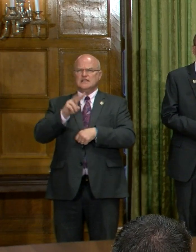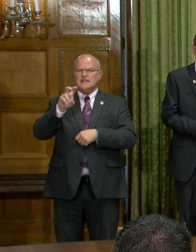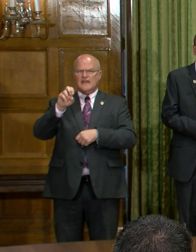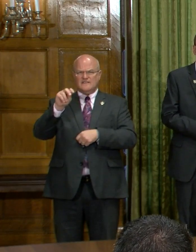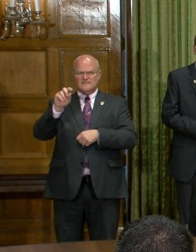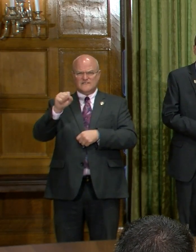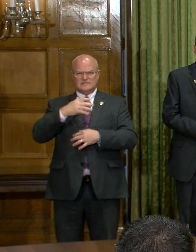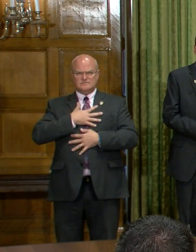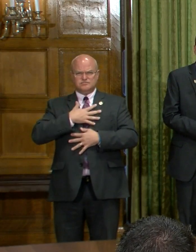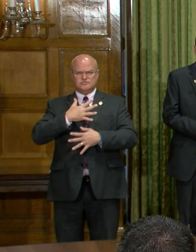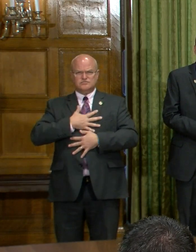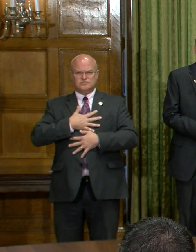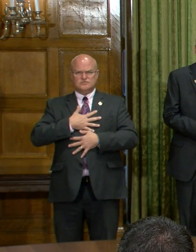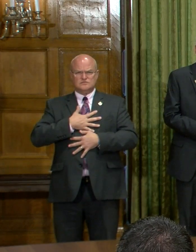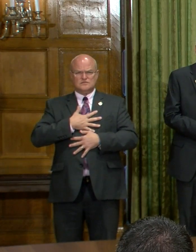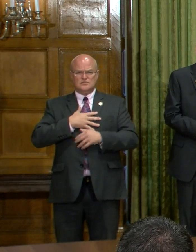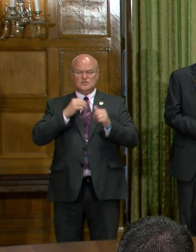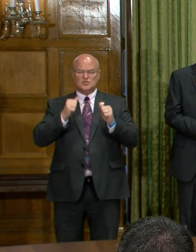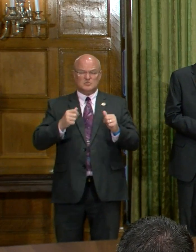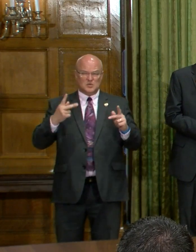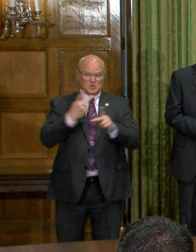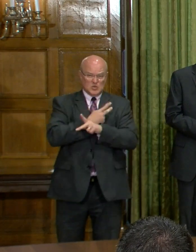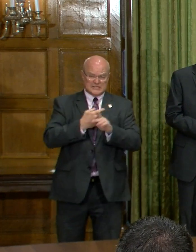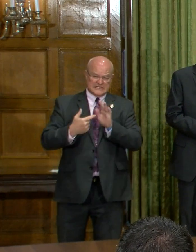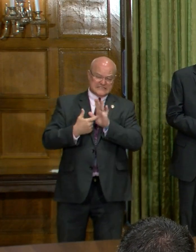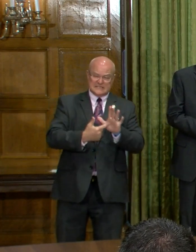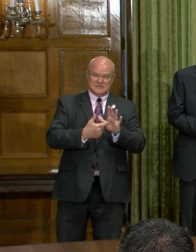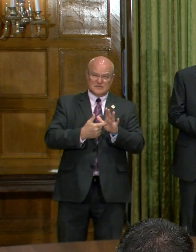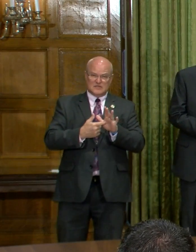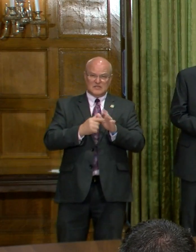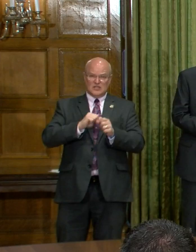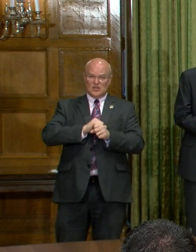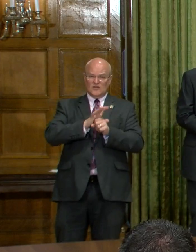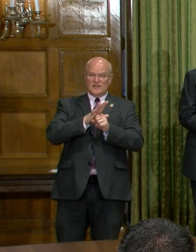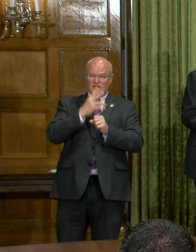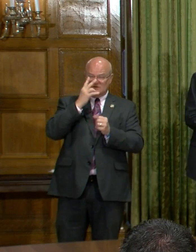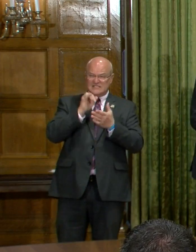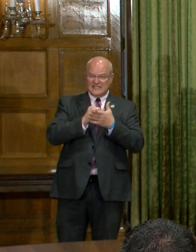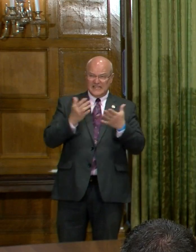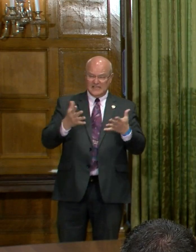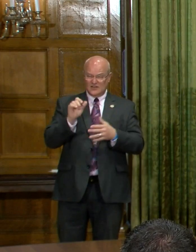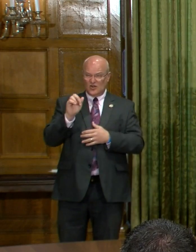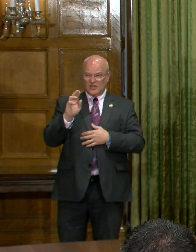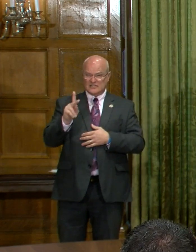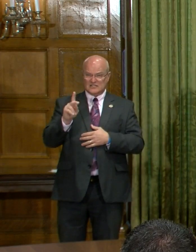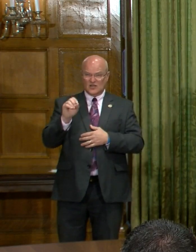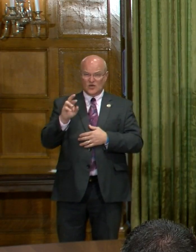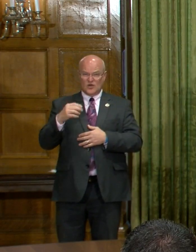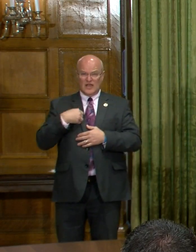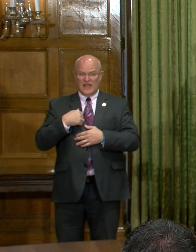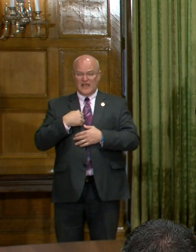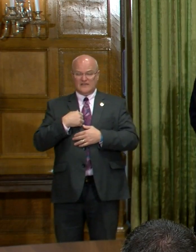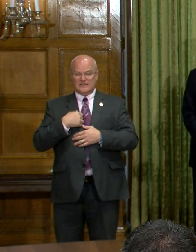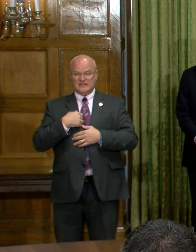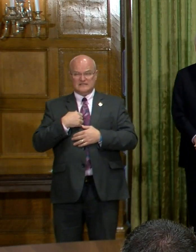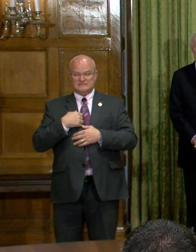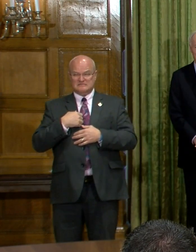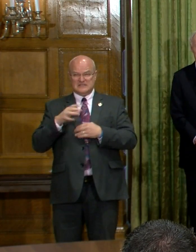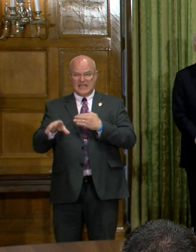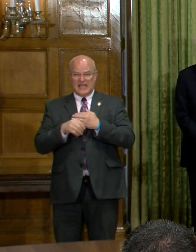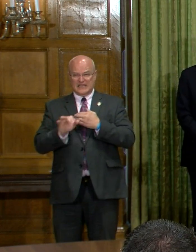ventilators could actually be worsening symptoms of COVID-19. Have we seen any of that here in Arkansas, or do you have anything anecdotal to